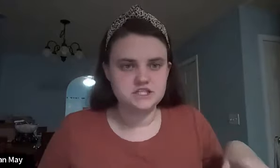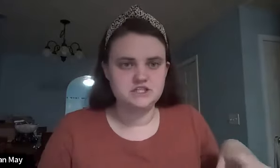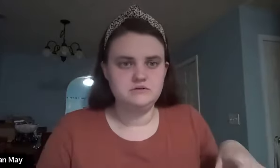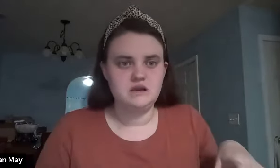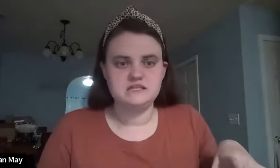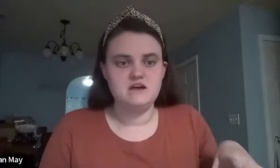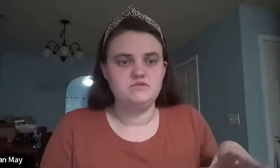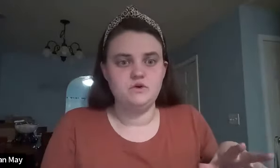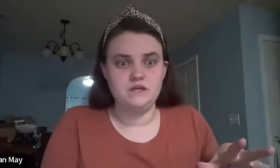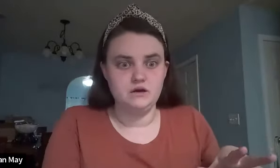questions you guys have before we go?